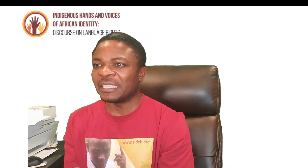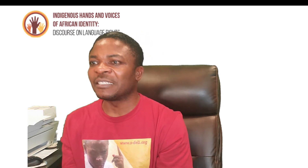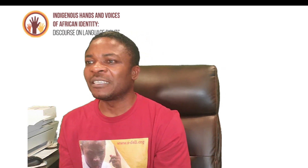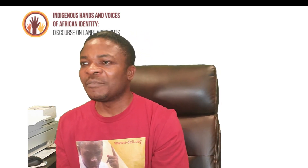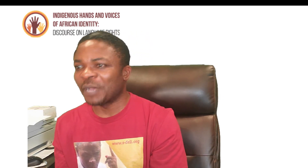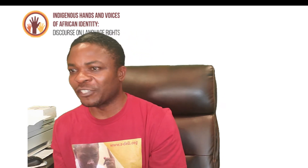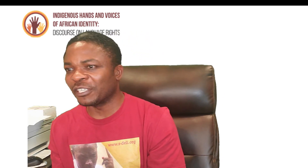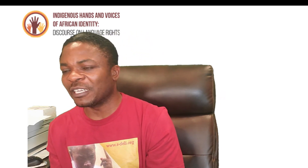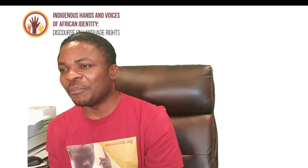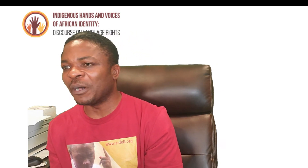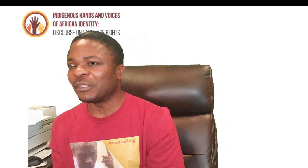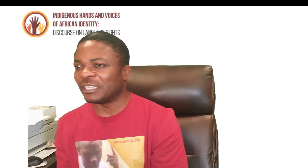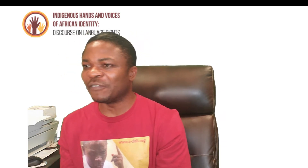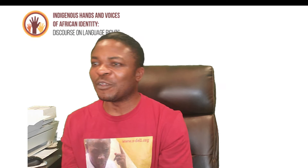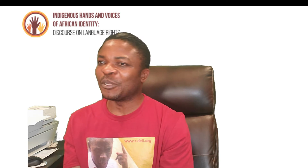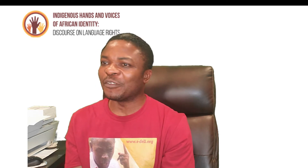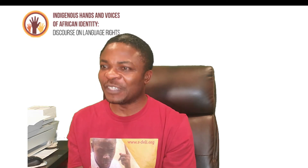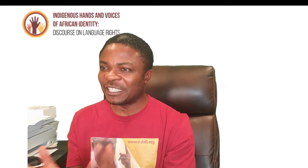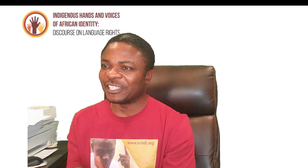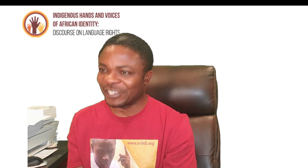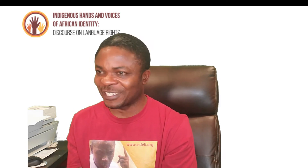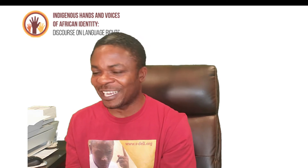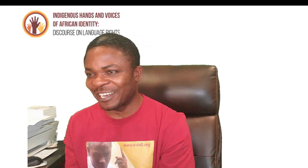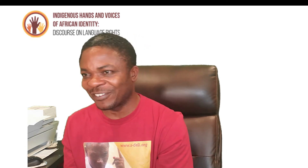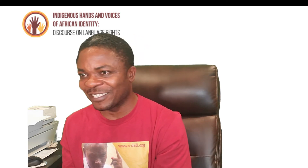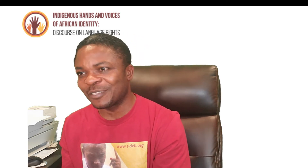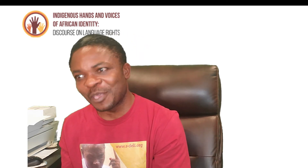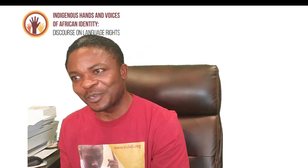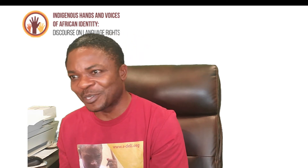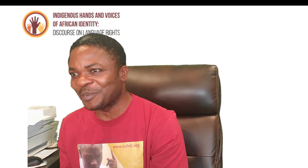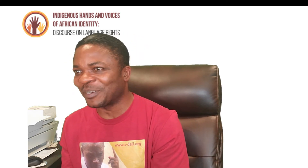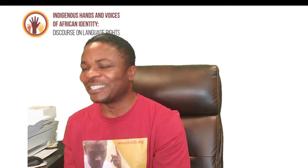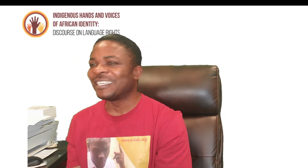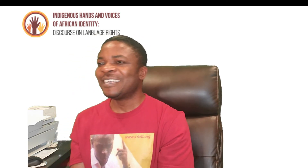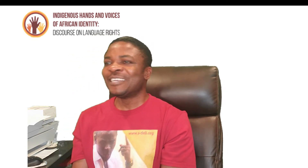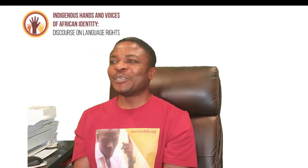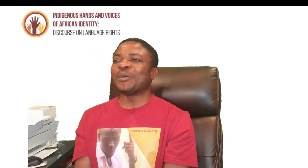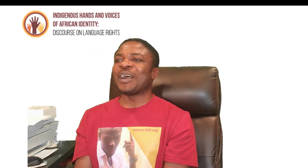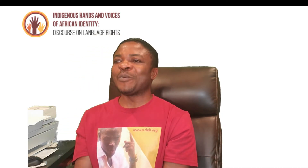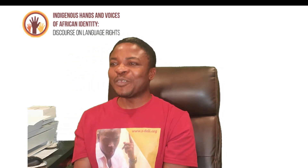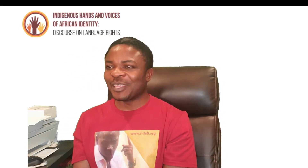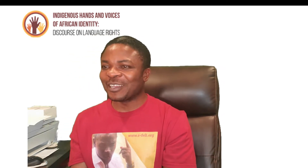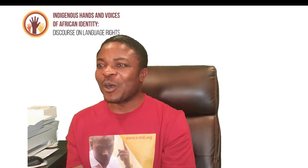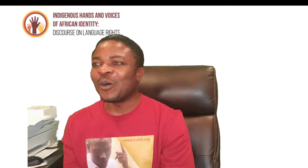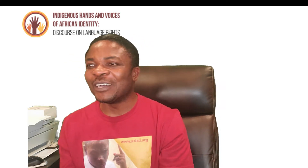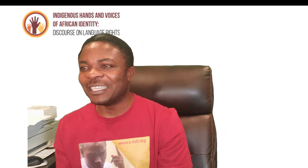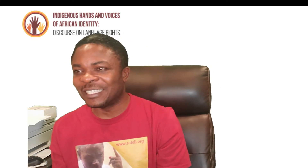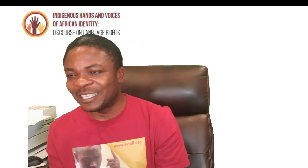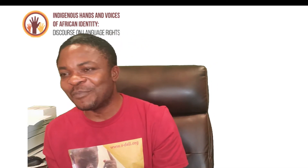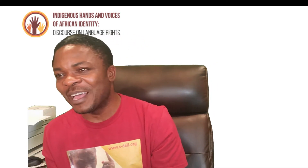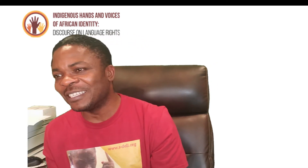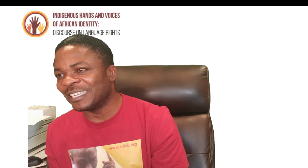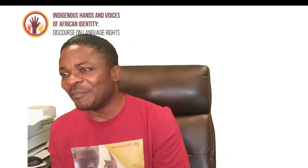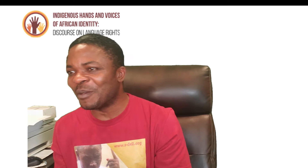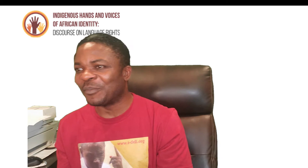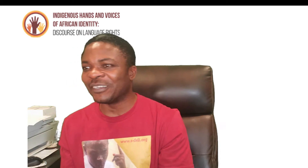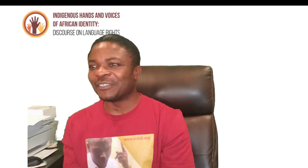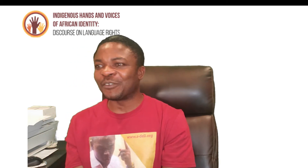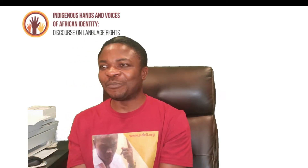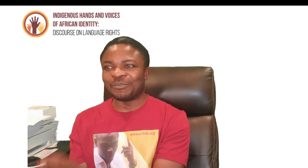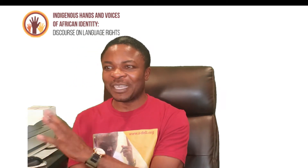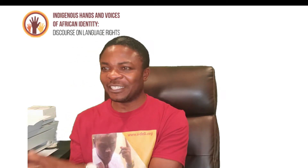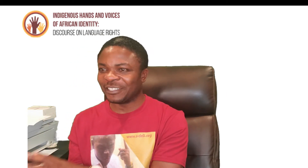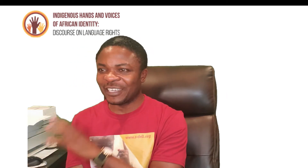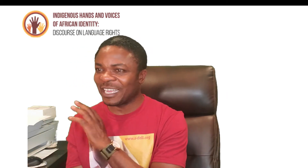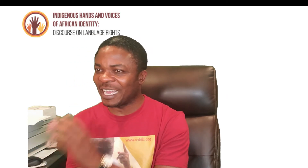that is passionate about the development of indigenous sign languages. Thank you so much. So I want to thank all Team SDELI